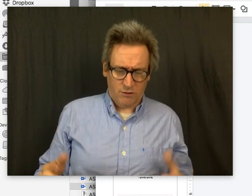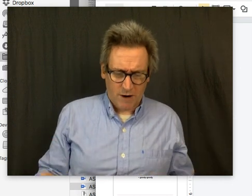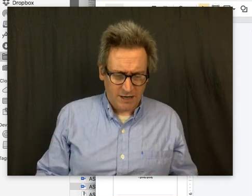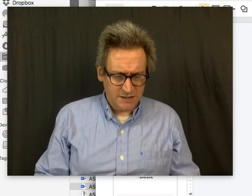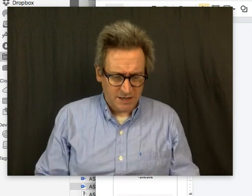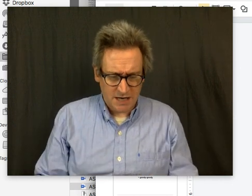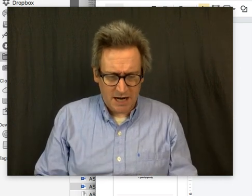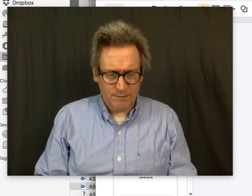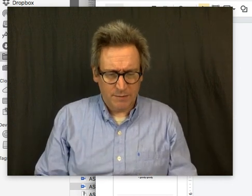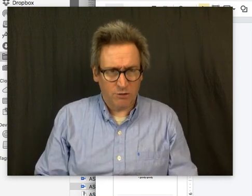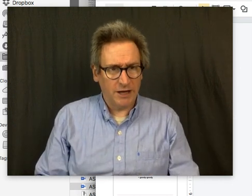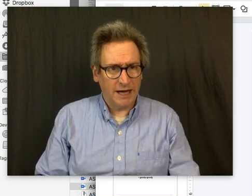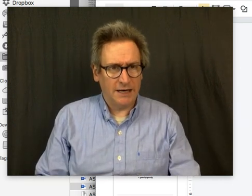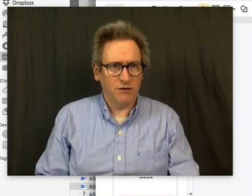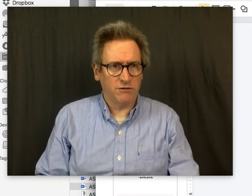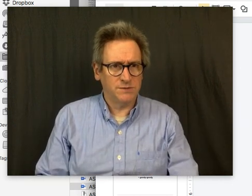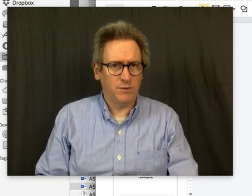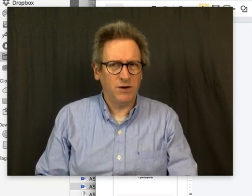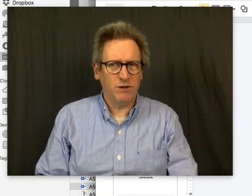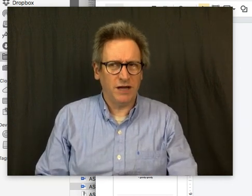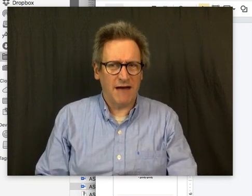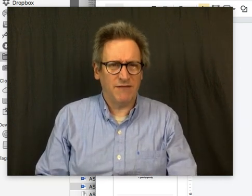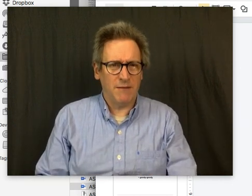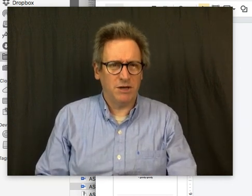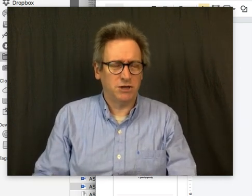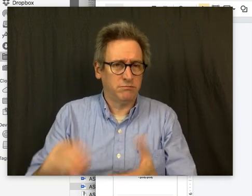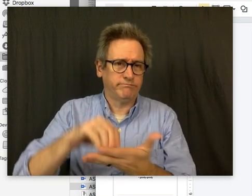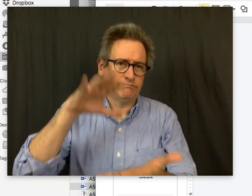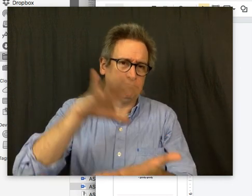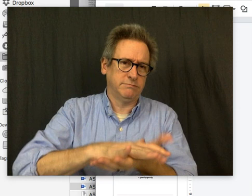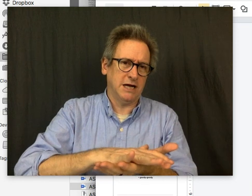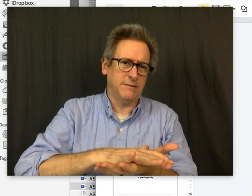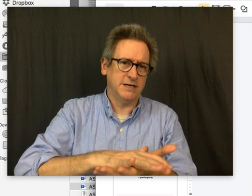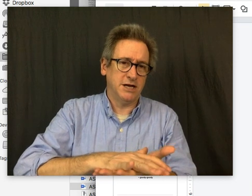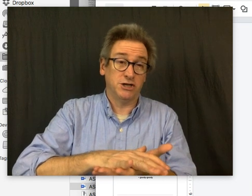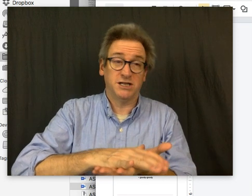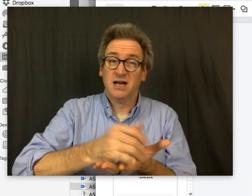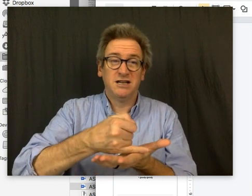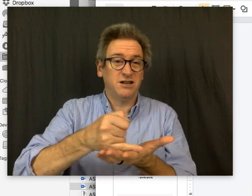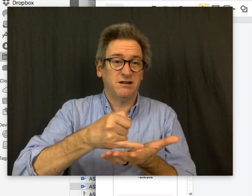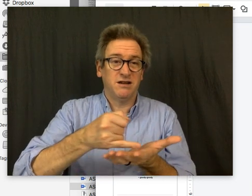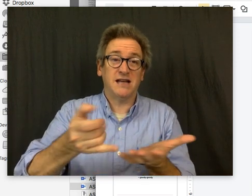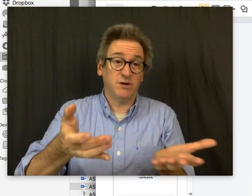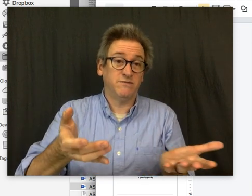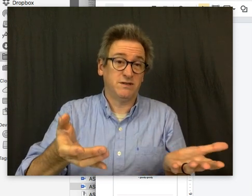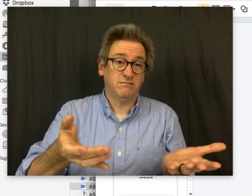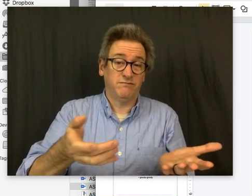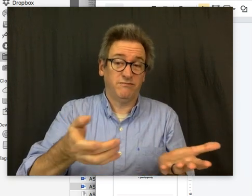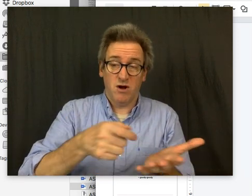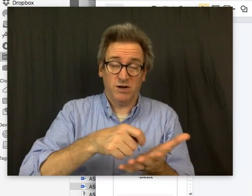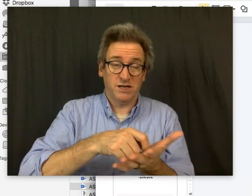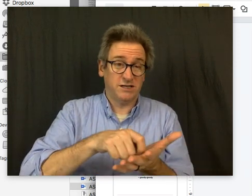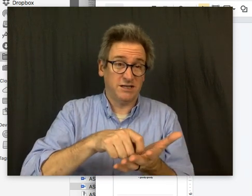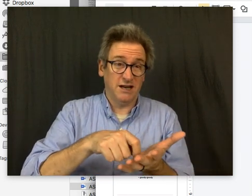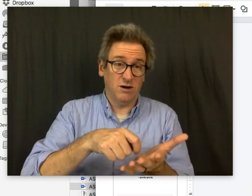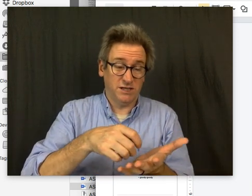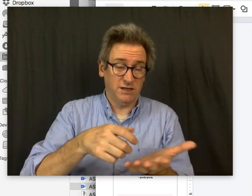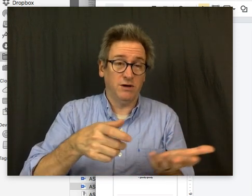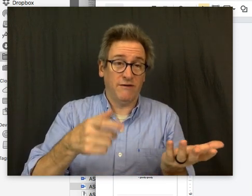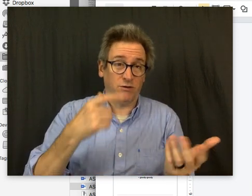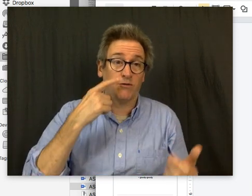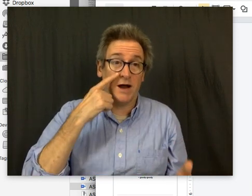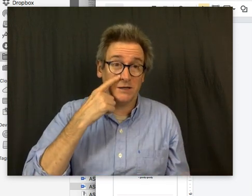the writings at the time, at the early 1800s, but we don't really have that much documentation because, as you've noticed, taking